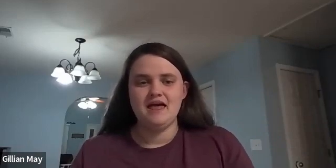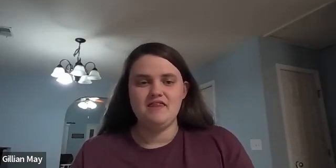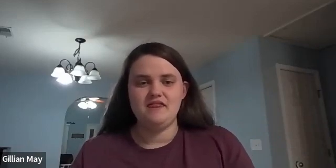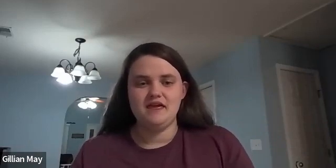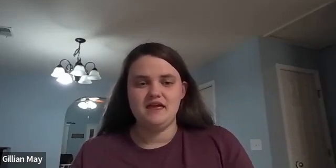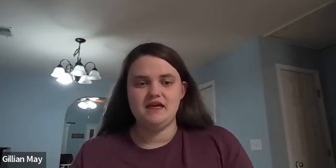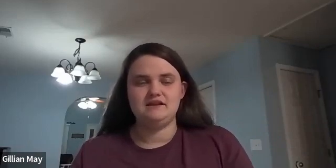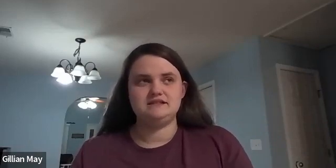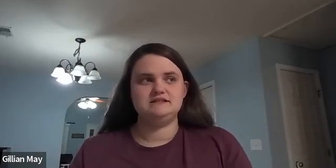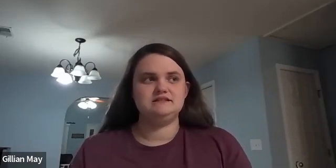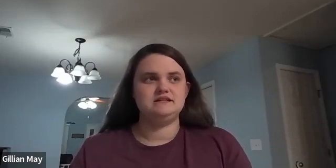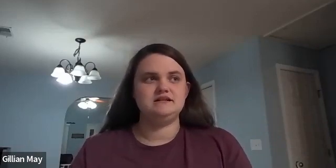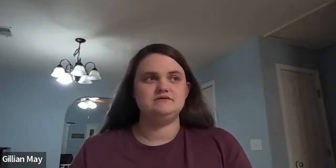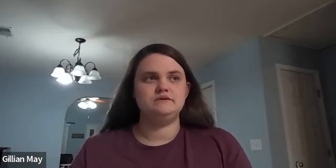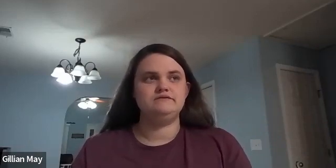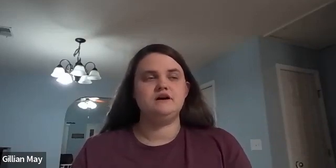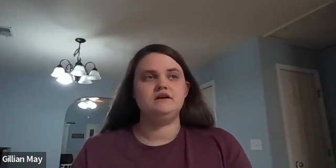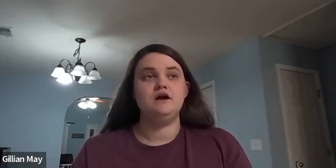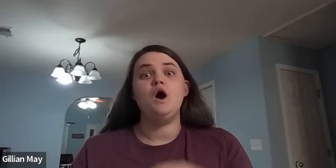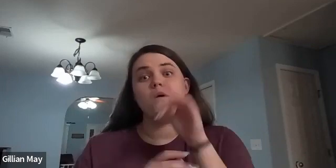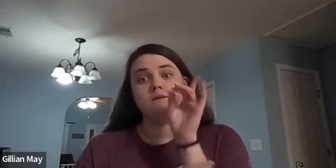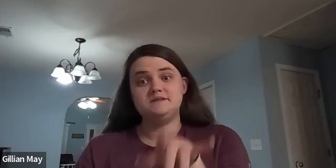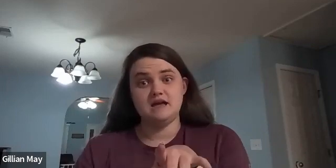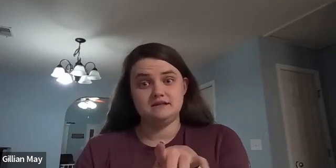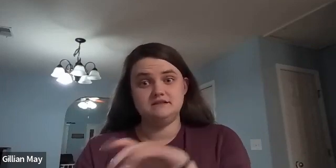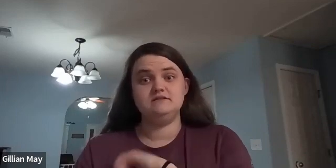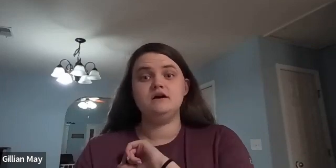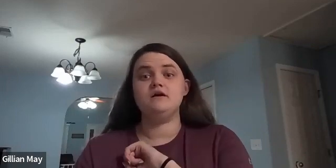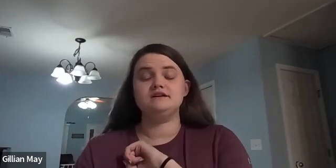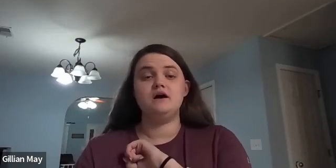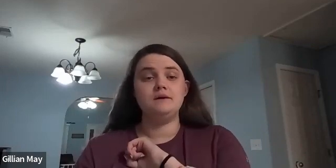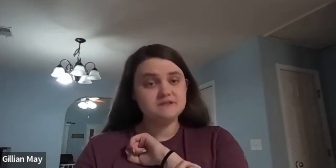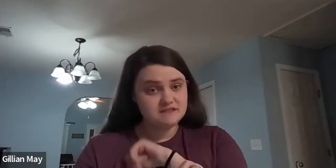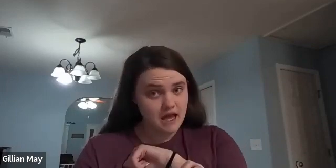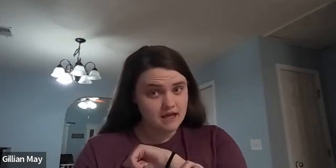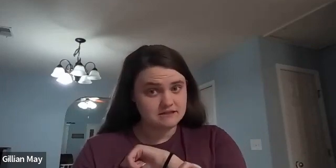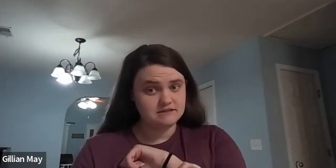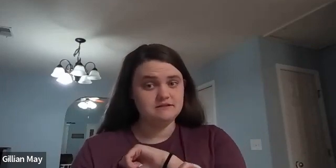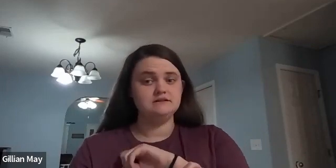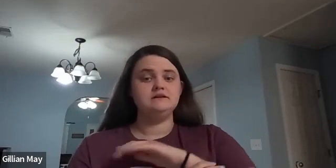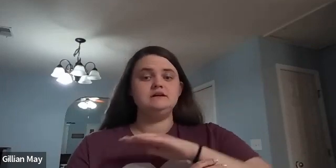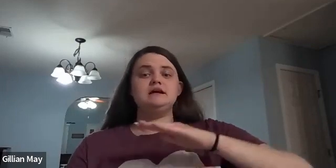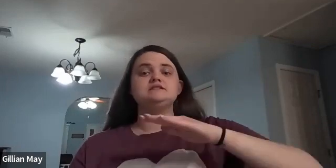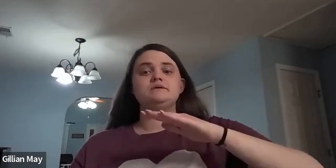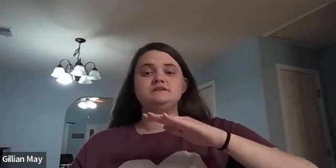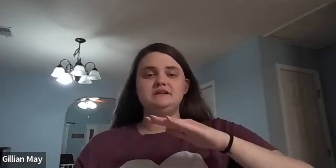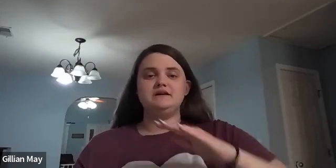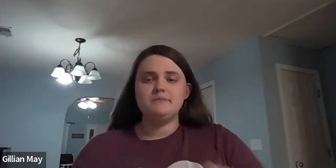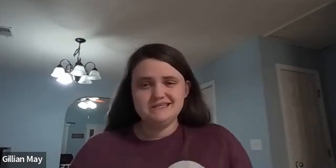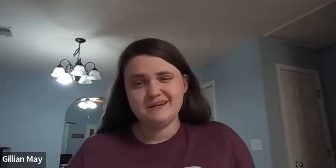And then let's see, we've done, upset. Okay, so upset is going to be, I'm gonna stand up